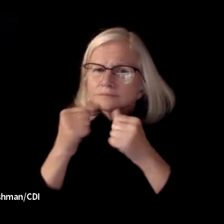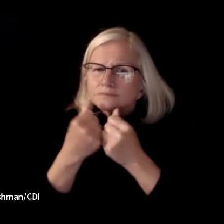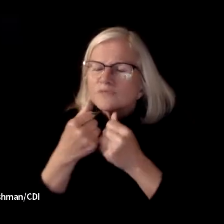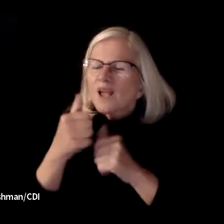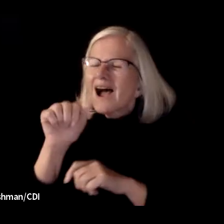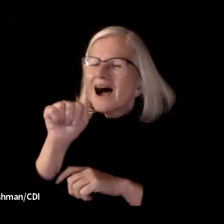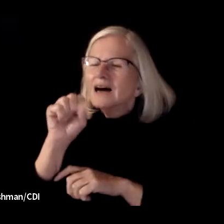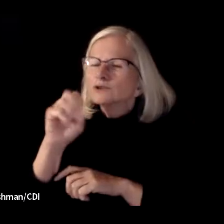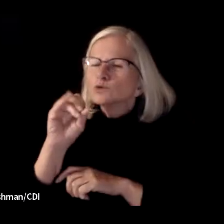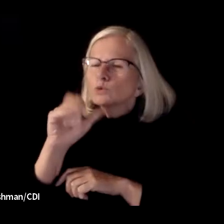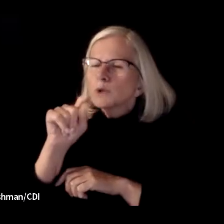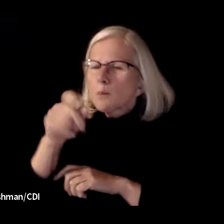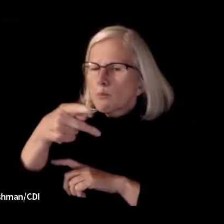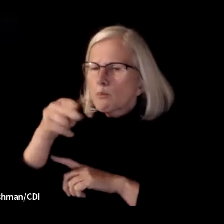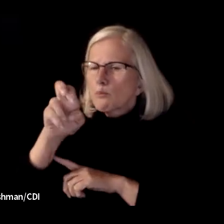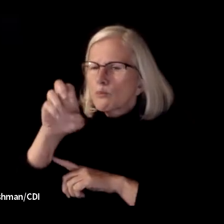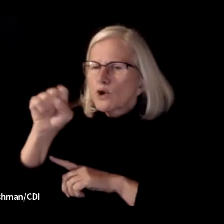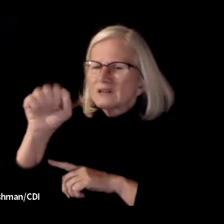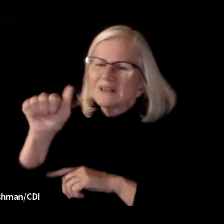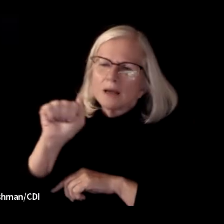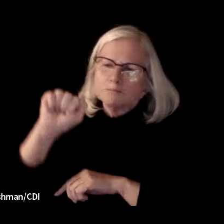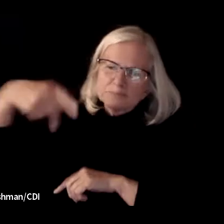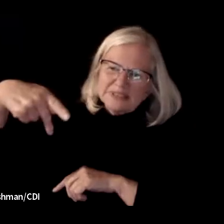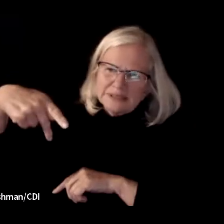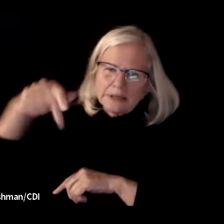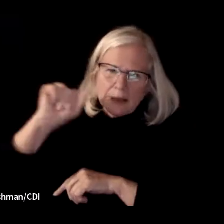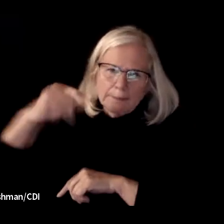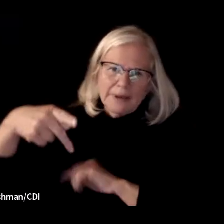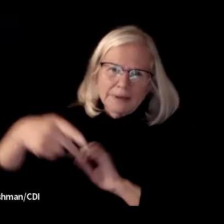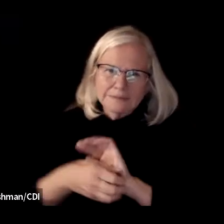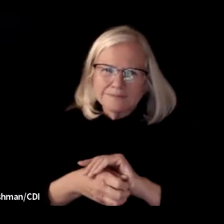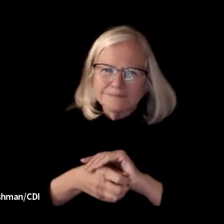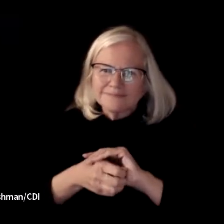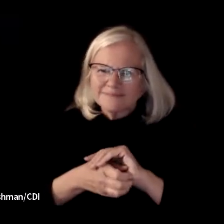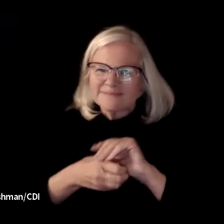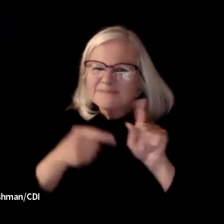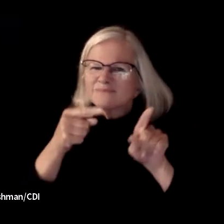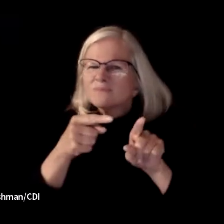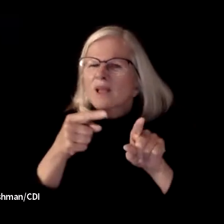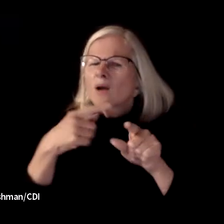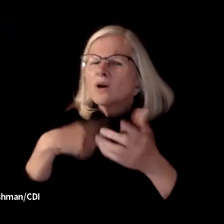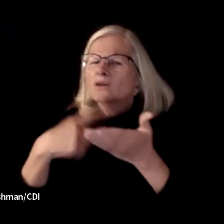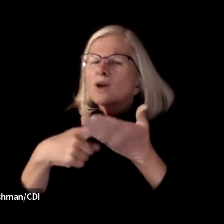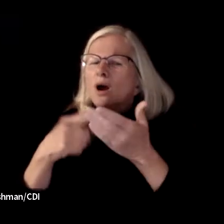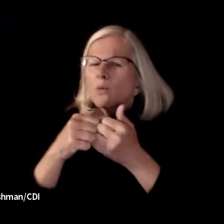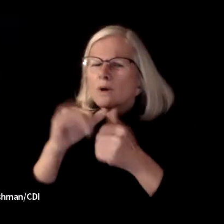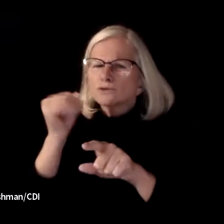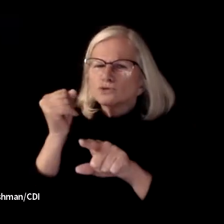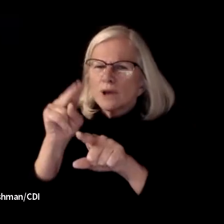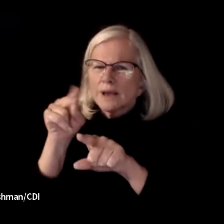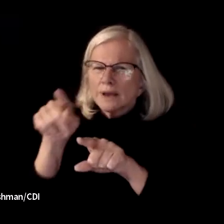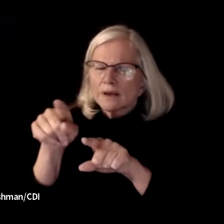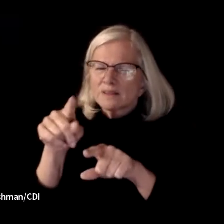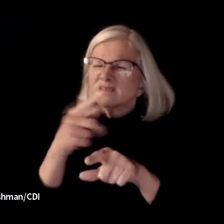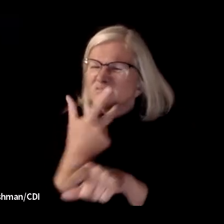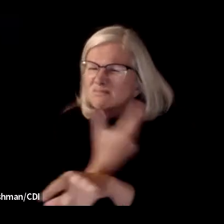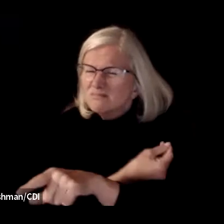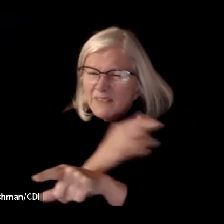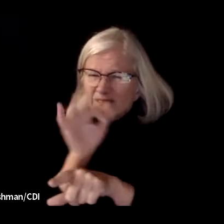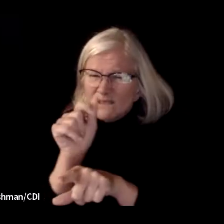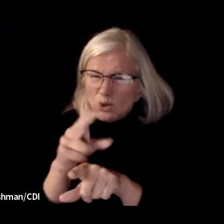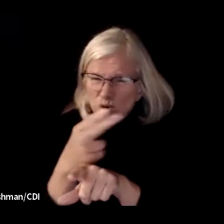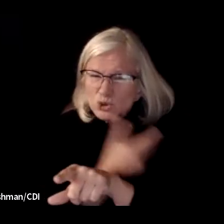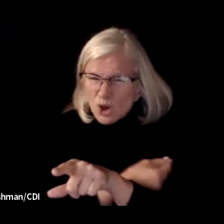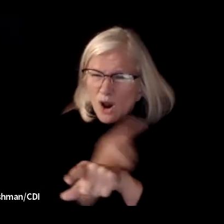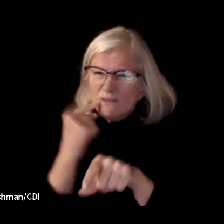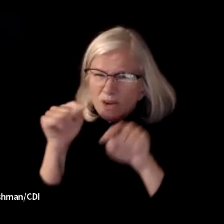probably for the commissioner. Just, you folks have been talking of flu shots now as we're moving into the traditional fall season, but is it advisable